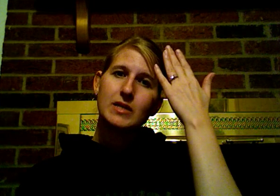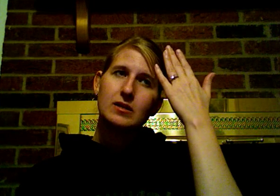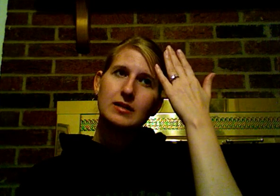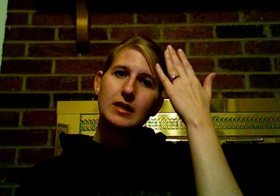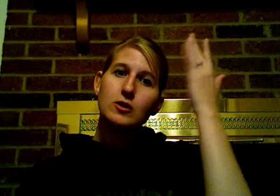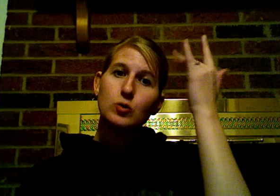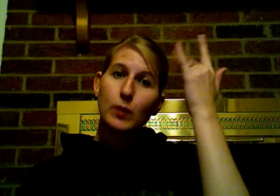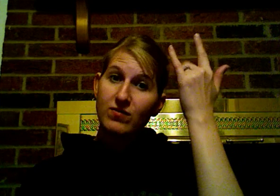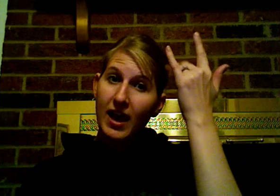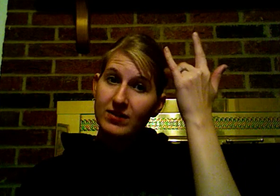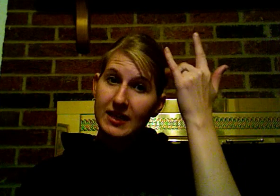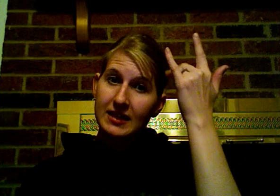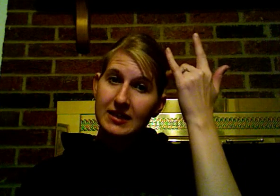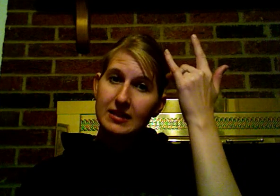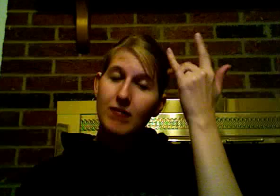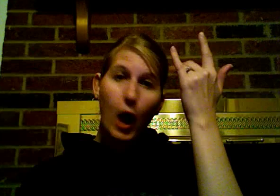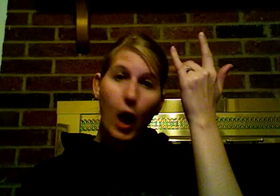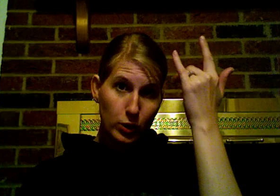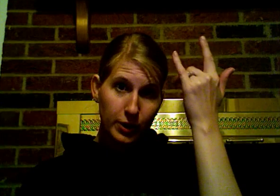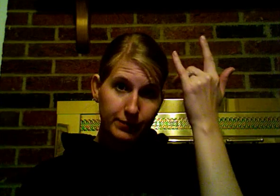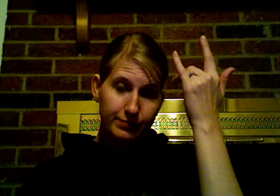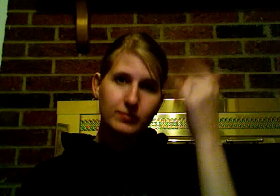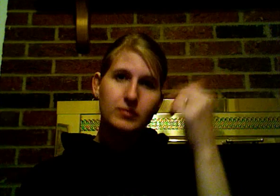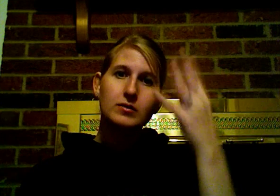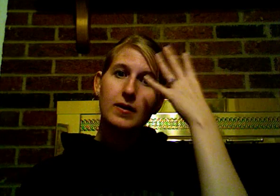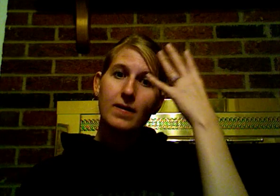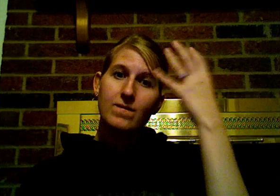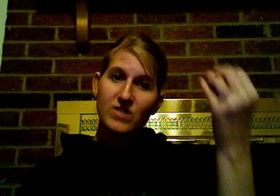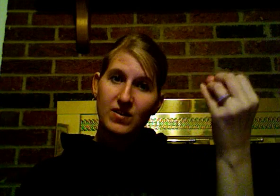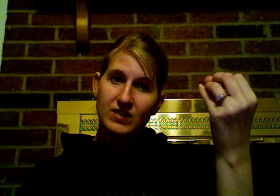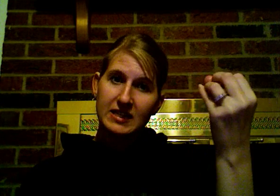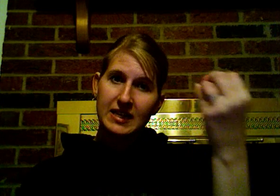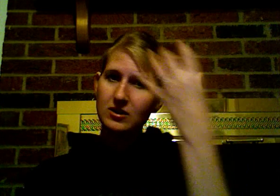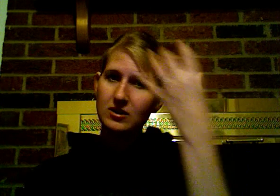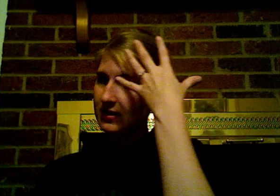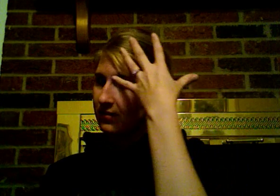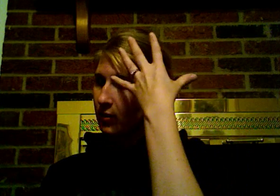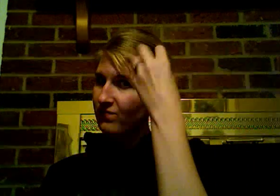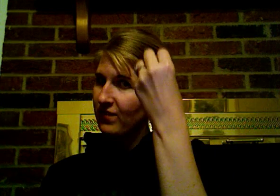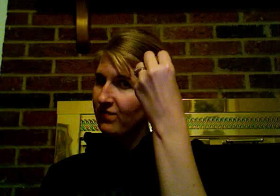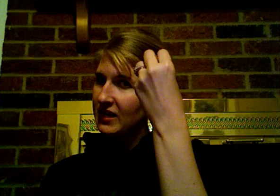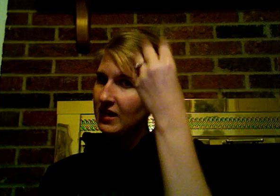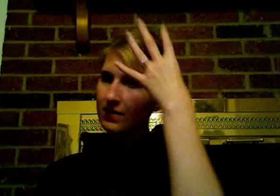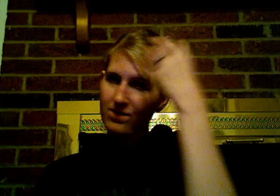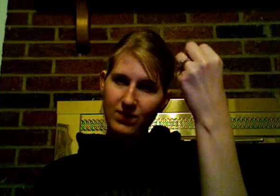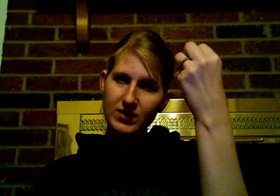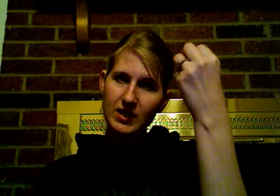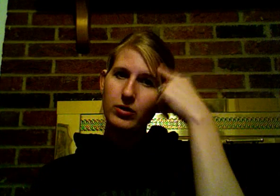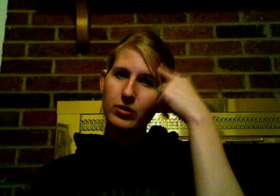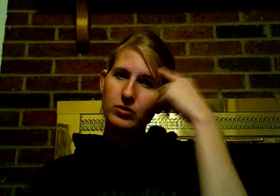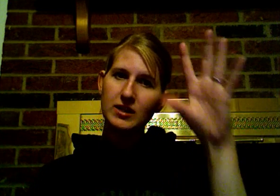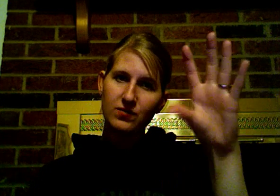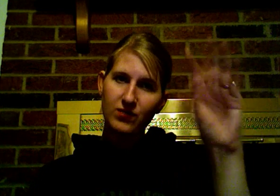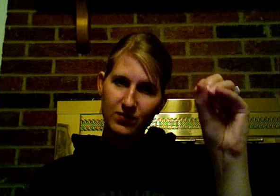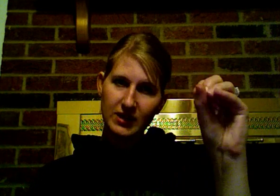Let's see, 25 cents, a quarter. 50 cents, you can't say it real. 50, or they'll do this, 50, so